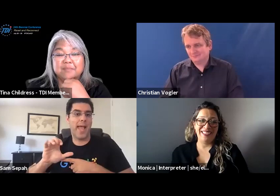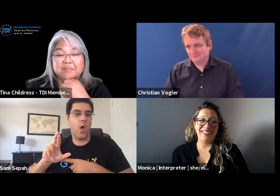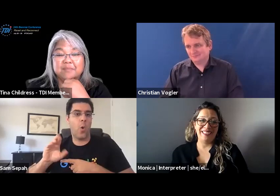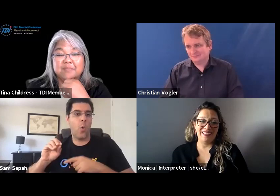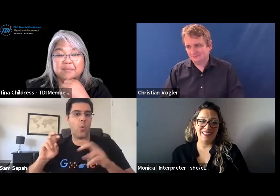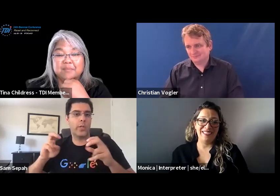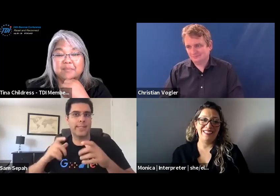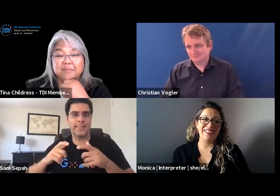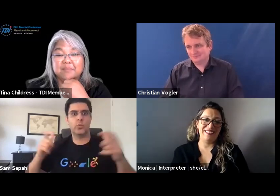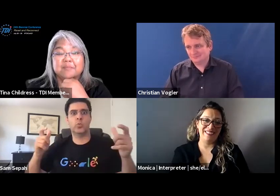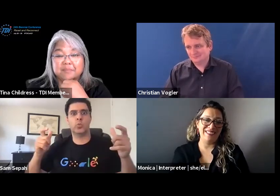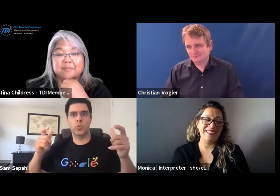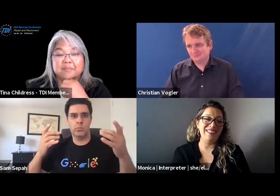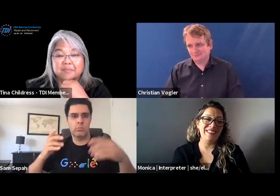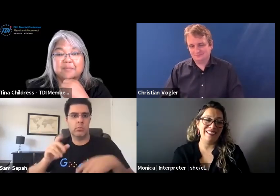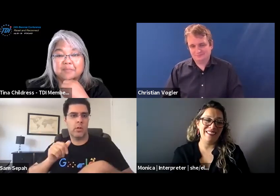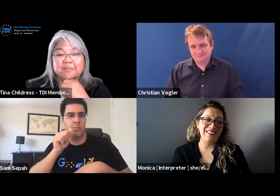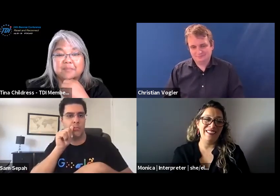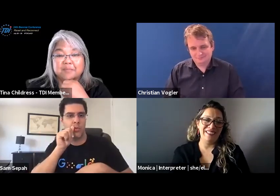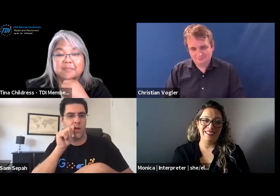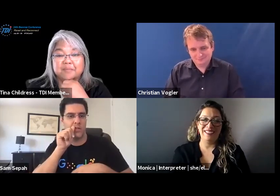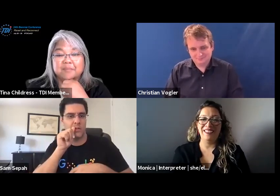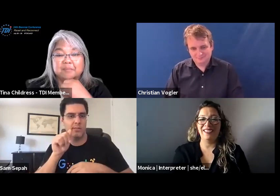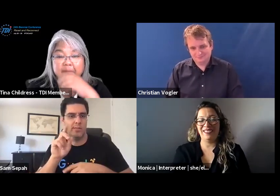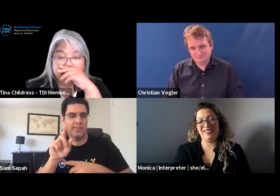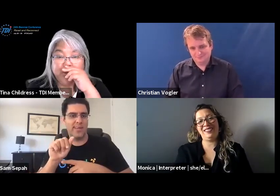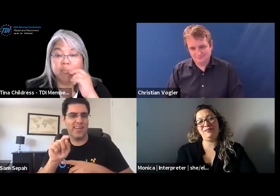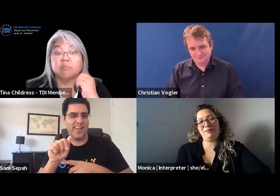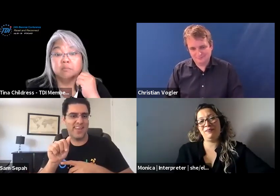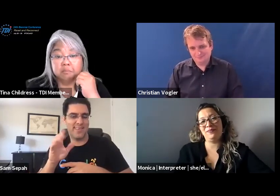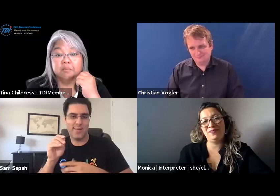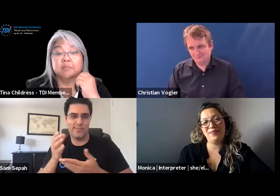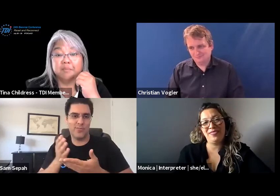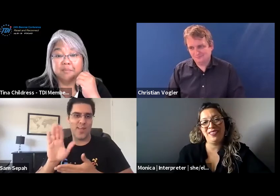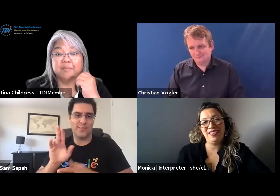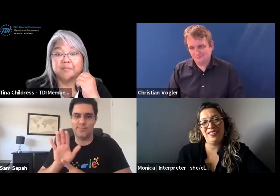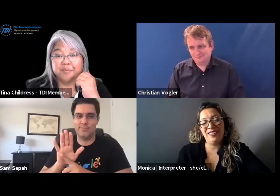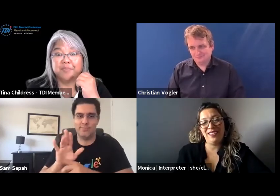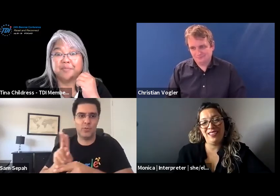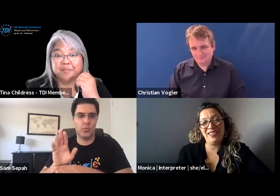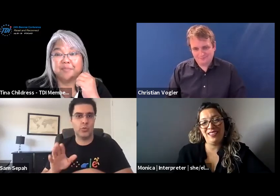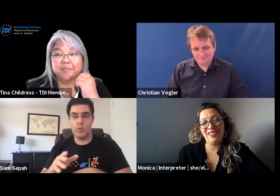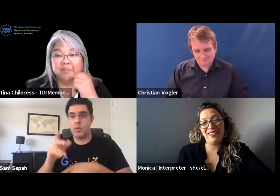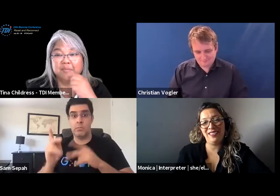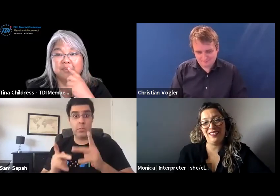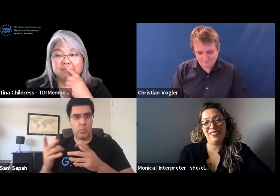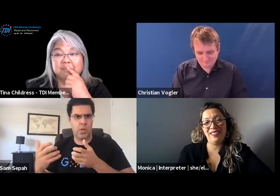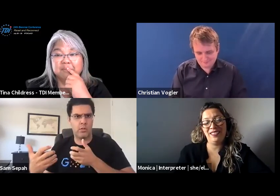where the macros are huge. It's private data. It's the user's